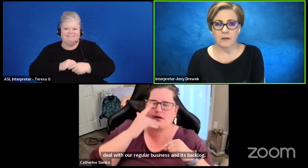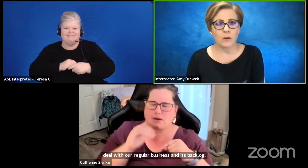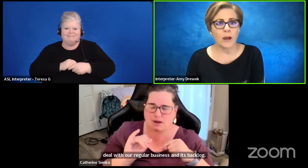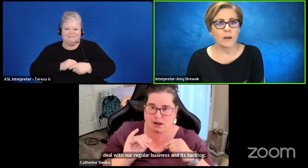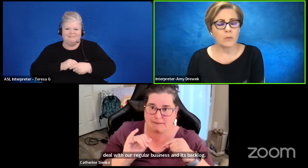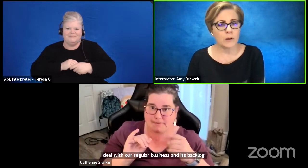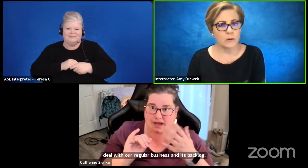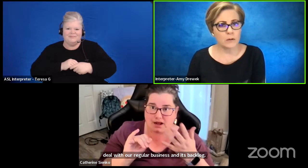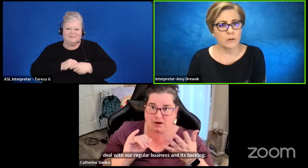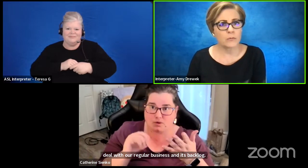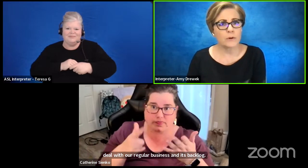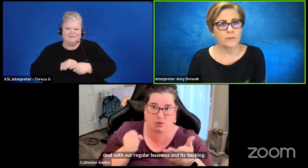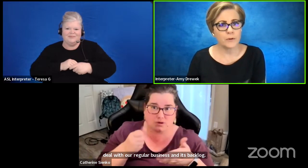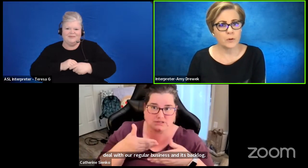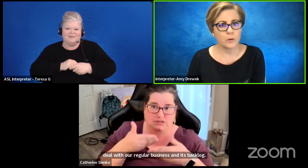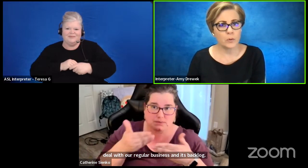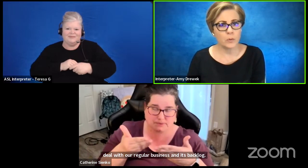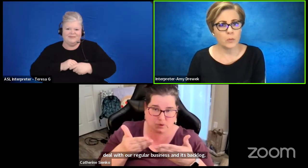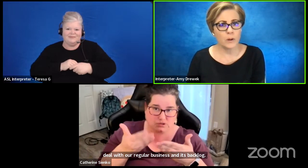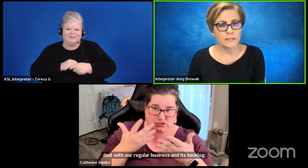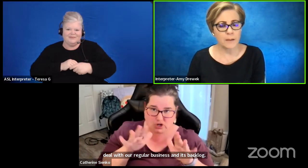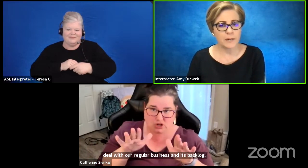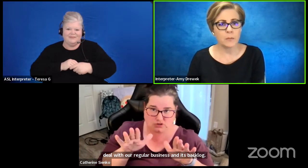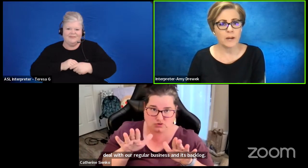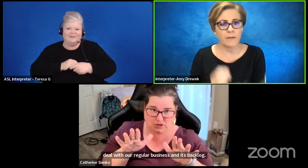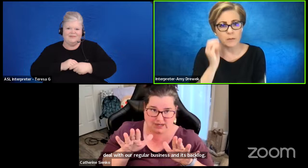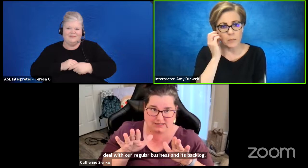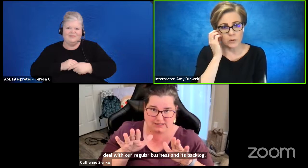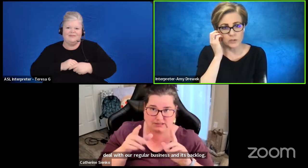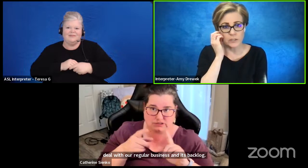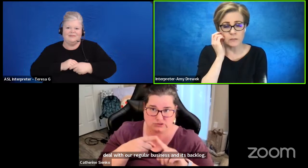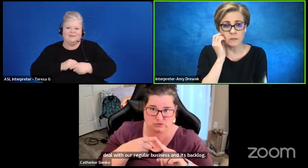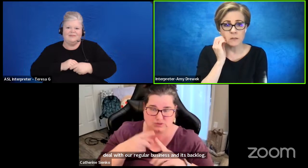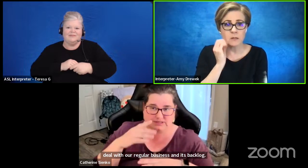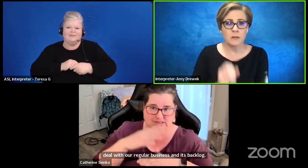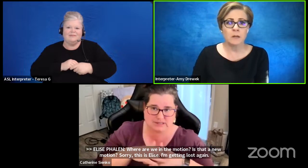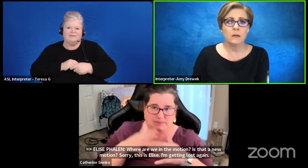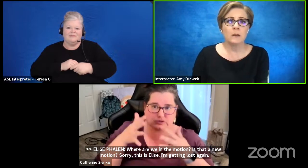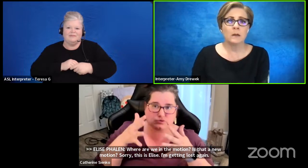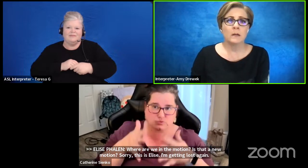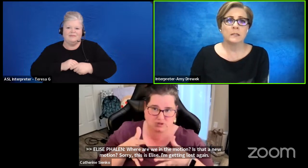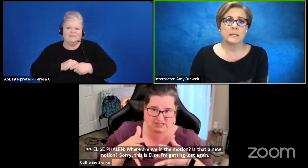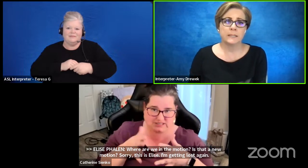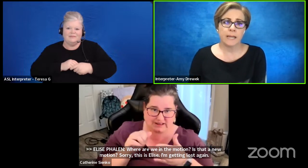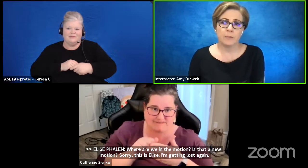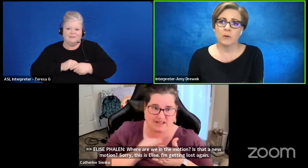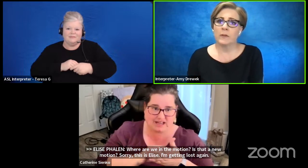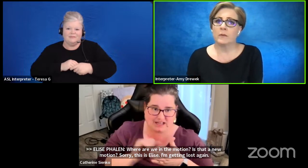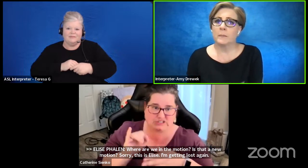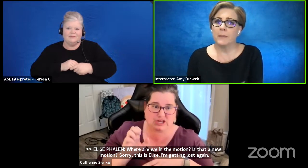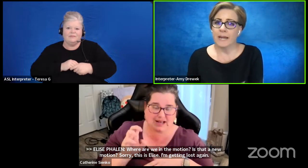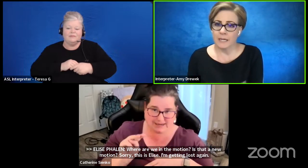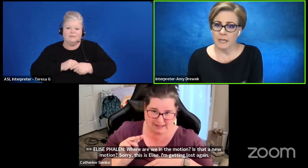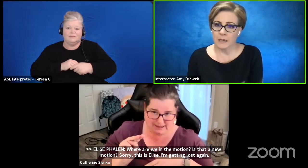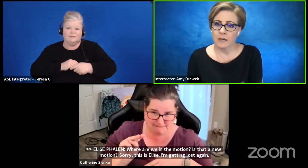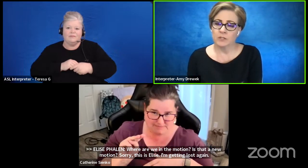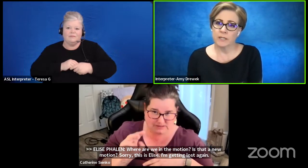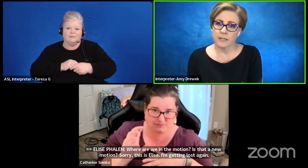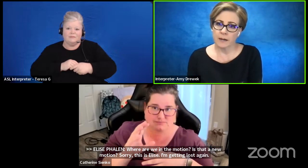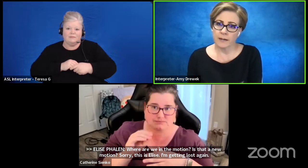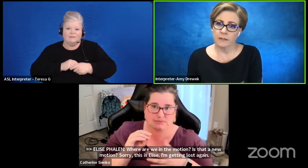This is Commissioner Cienko. I will review what's happening. We have a motion to table